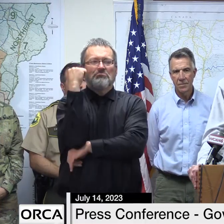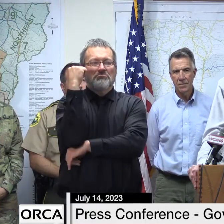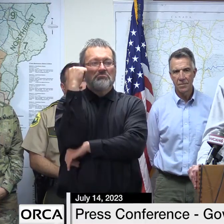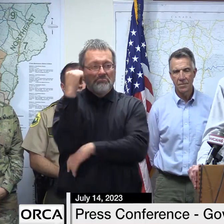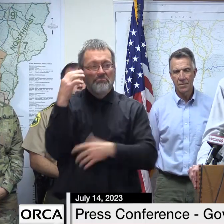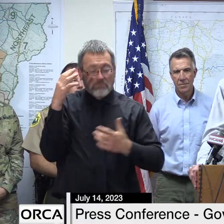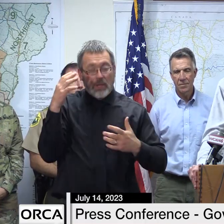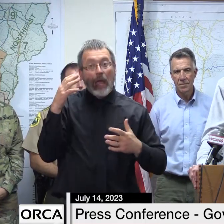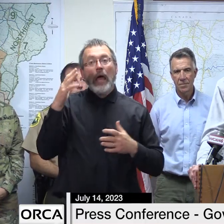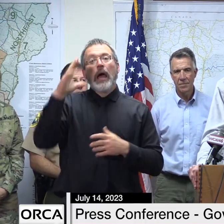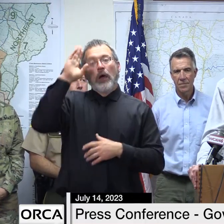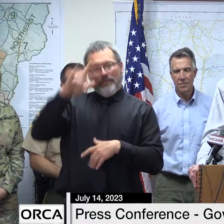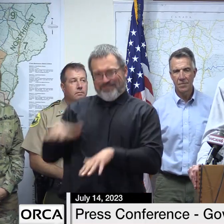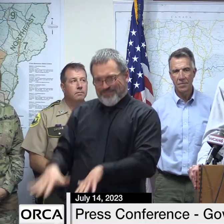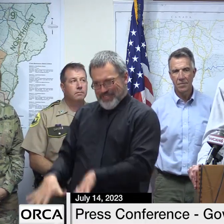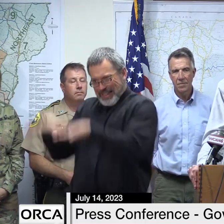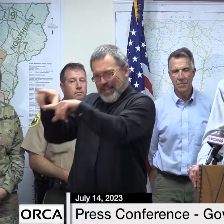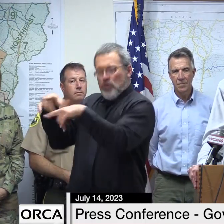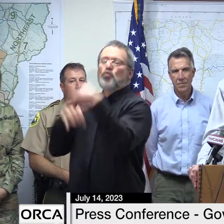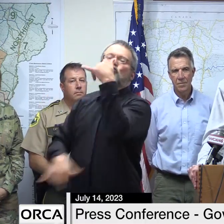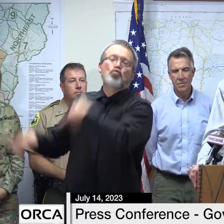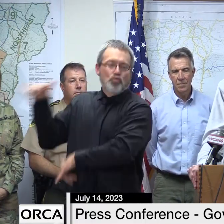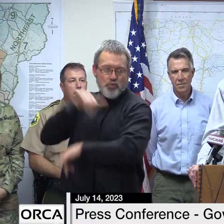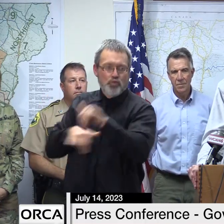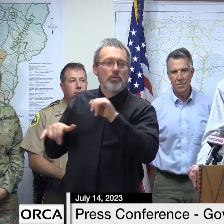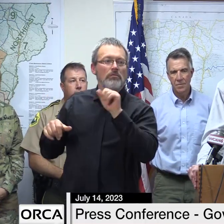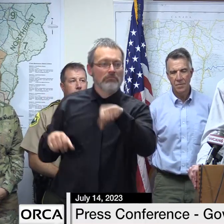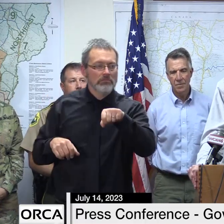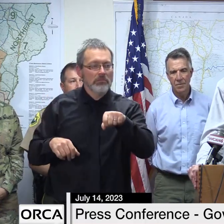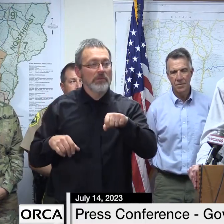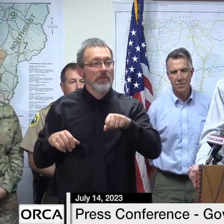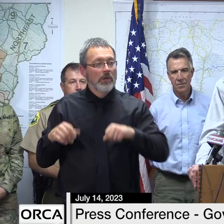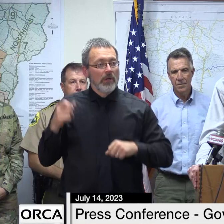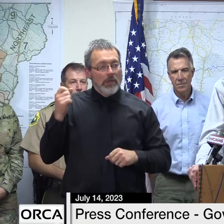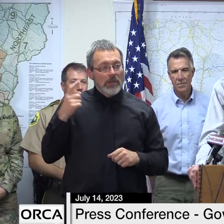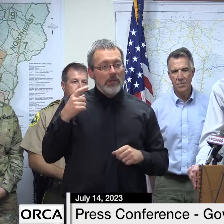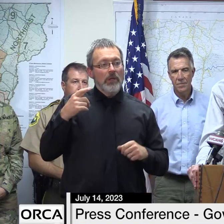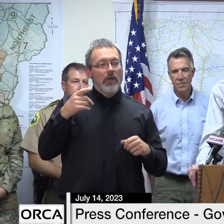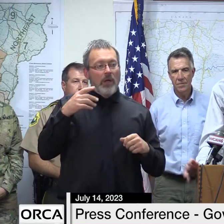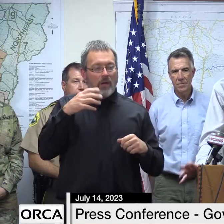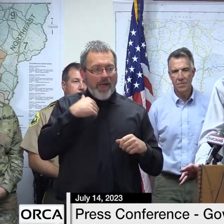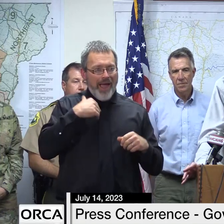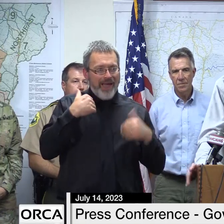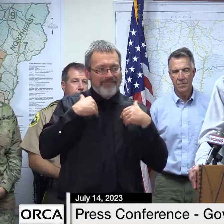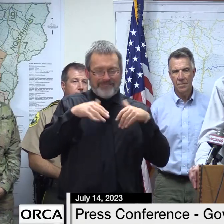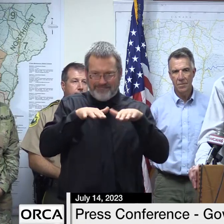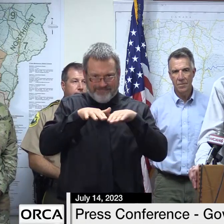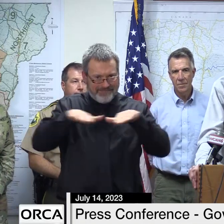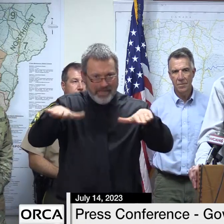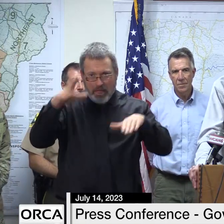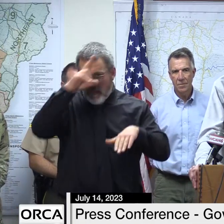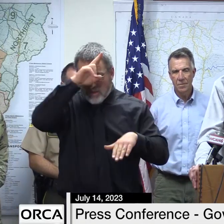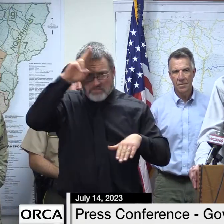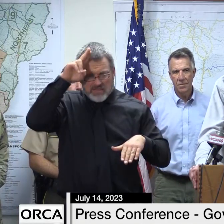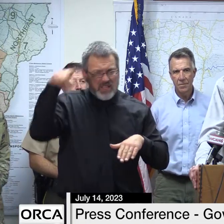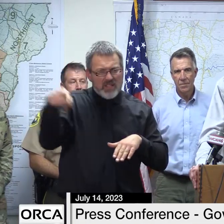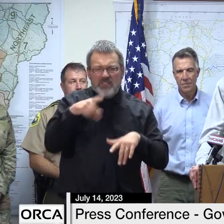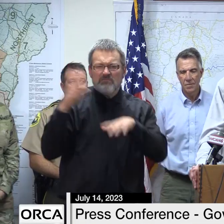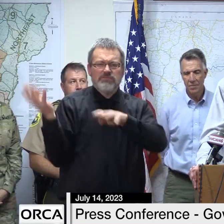almost 100% of both inpatient and outpatient facilities are open. Our substance use disorder treatment system is